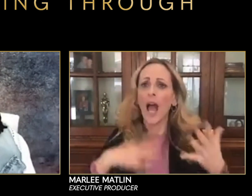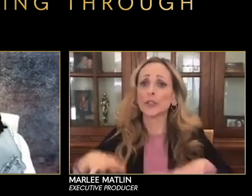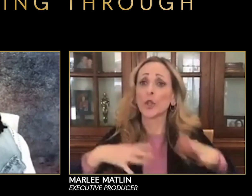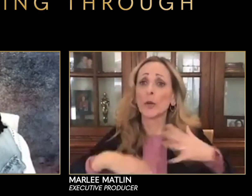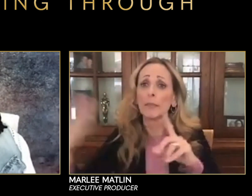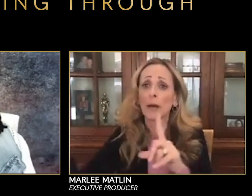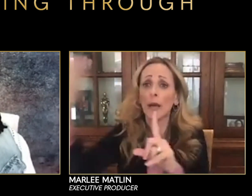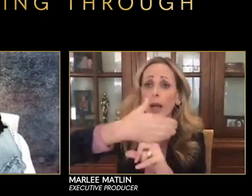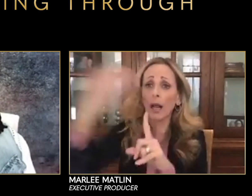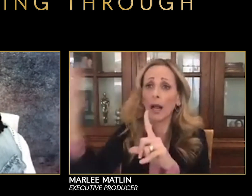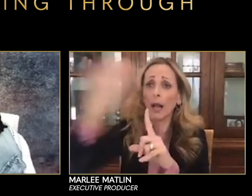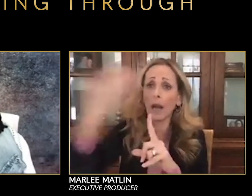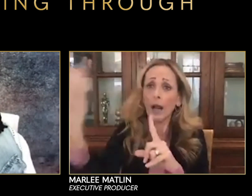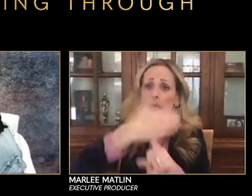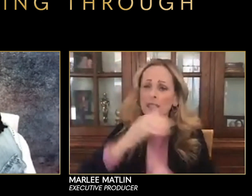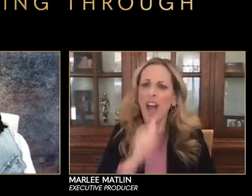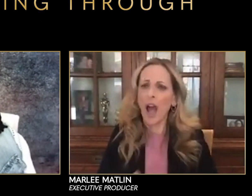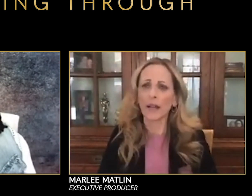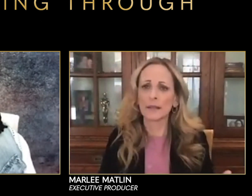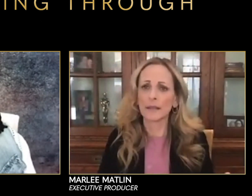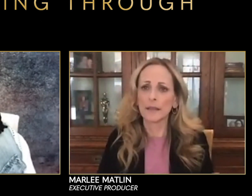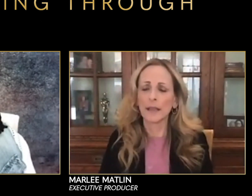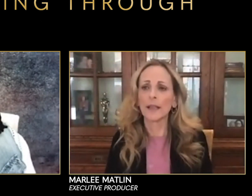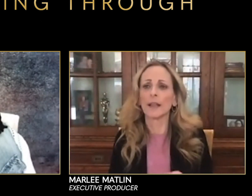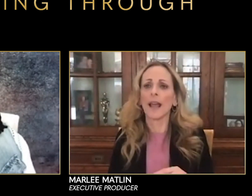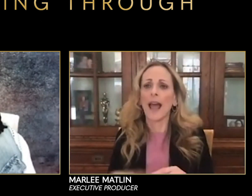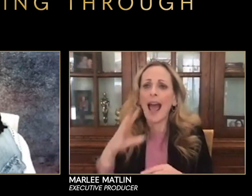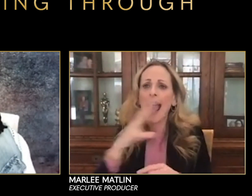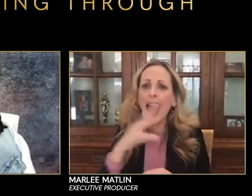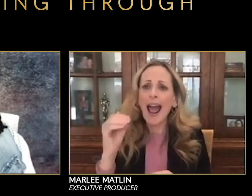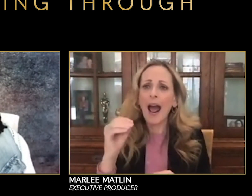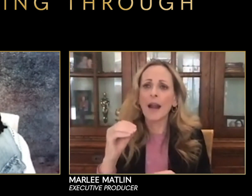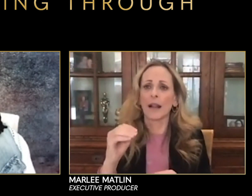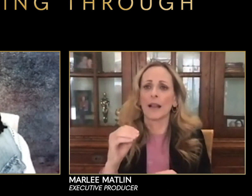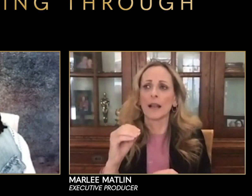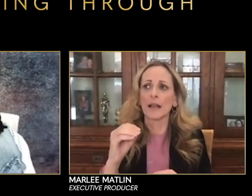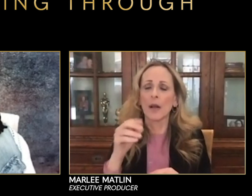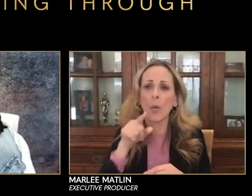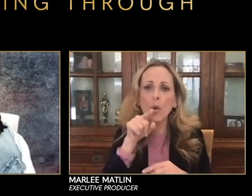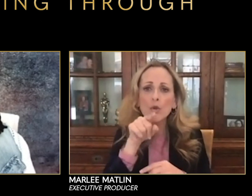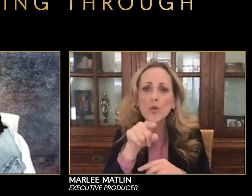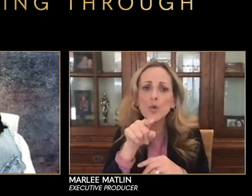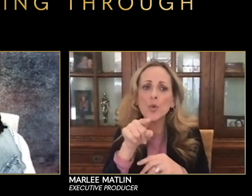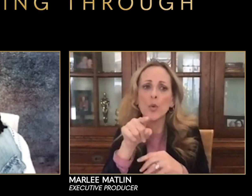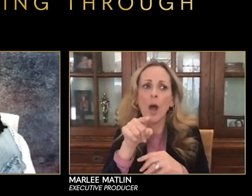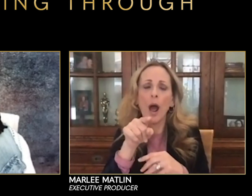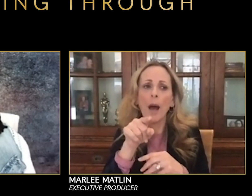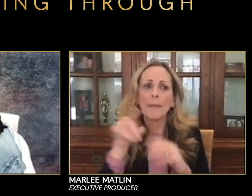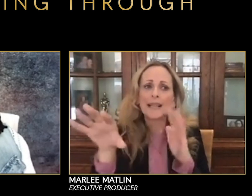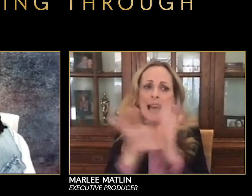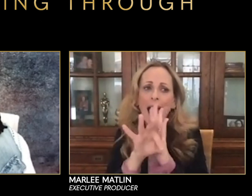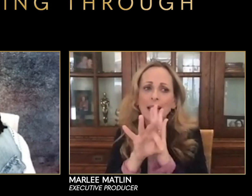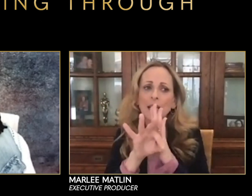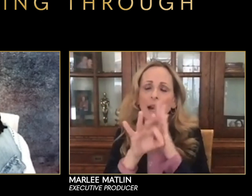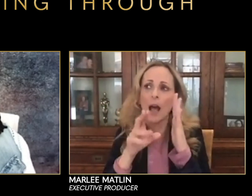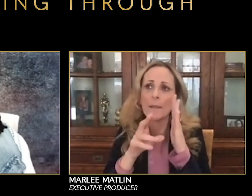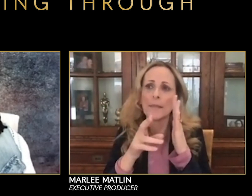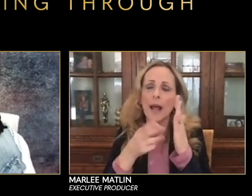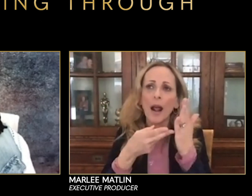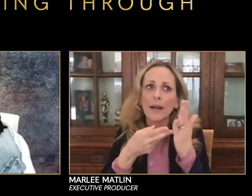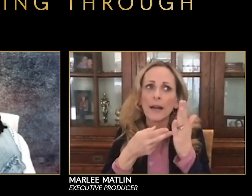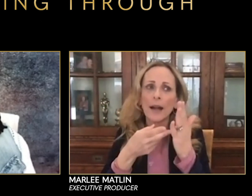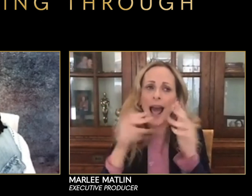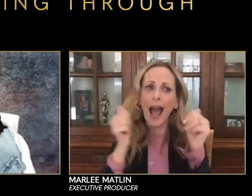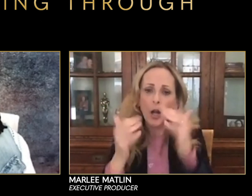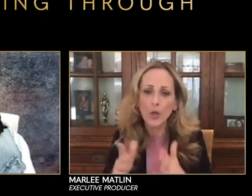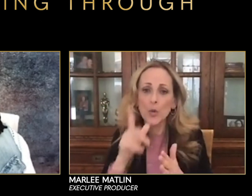we can't look at disability, as I said earlier, as a costume that an actor can put on and take off. You